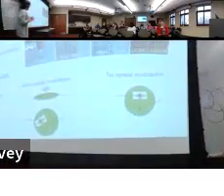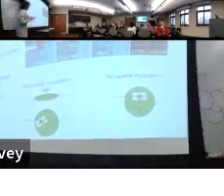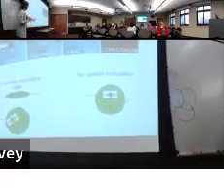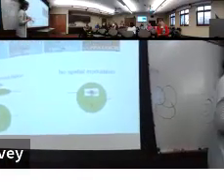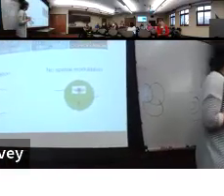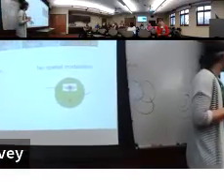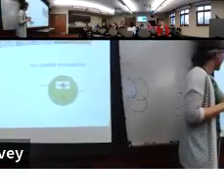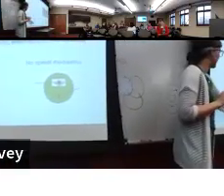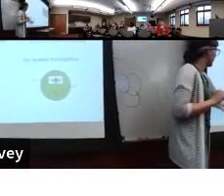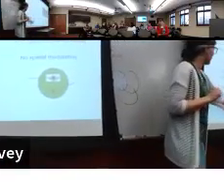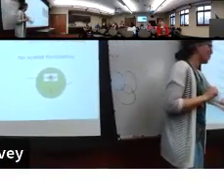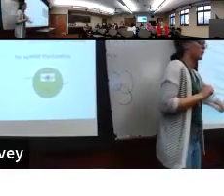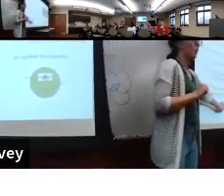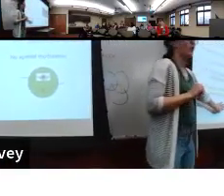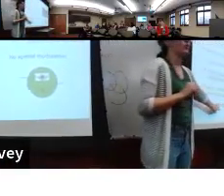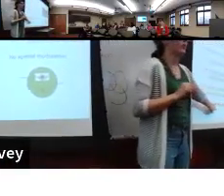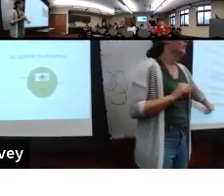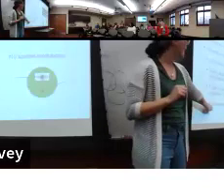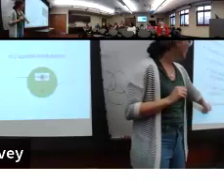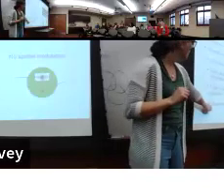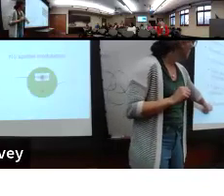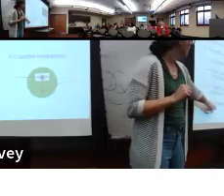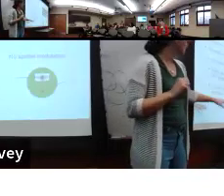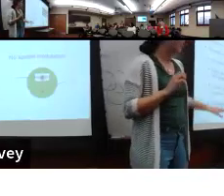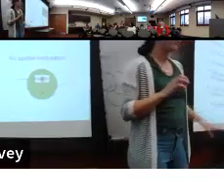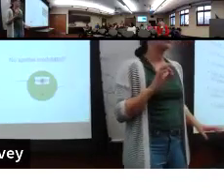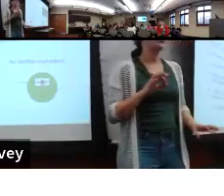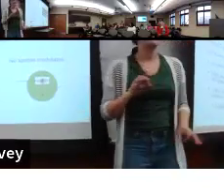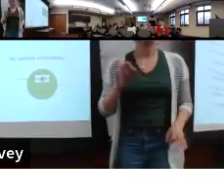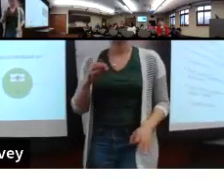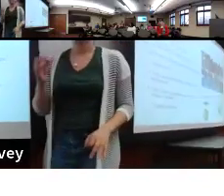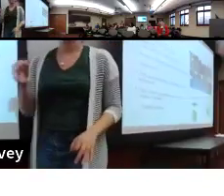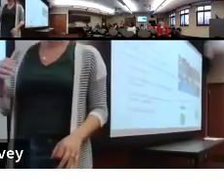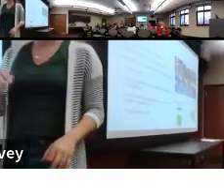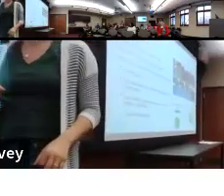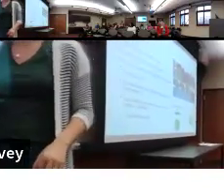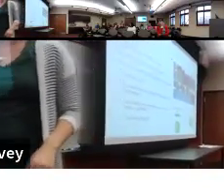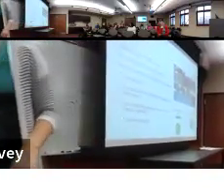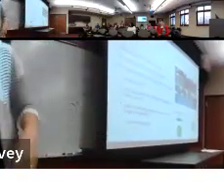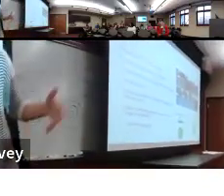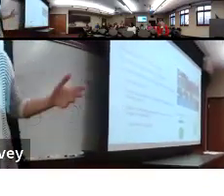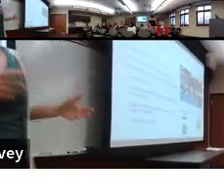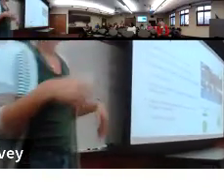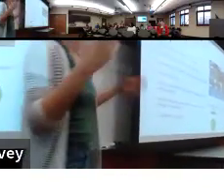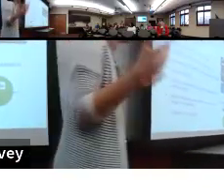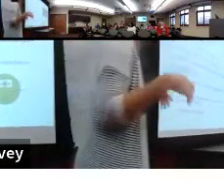for the zero and after that came from verbs or constructed action, we also looked at spatial modulation, which is a term